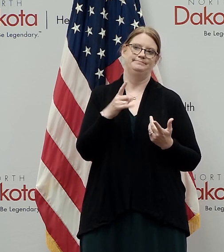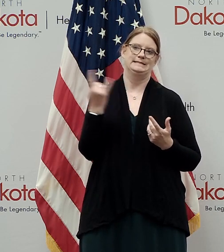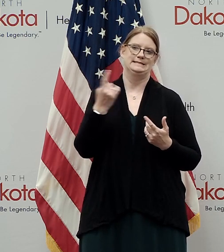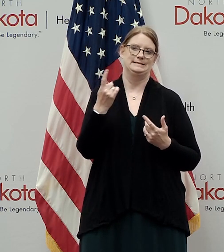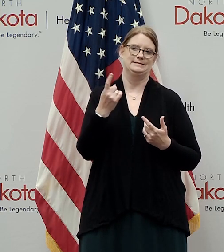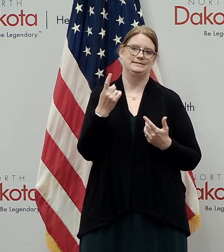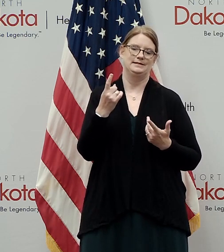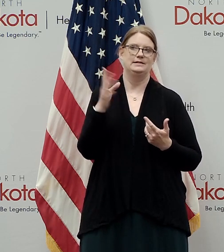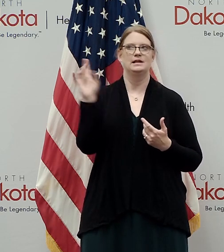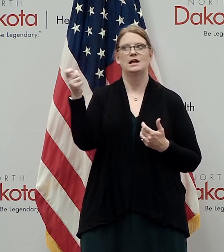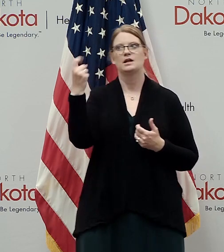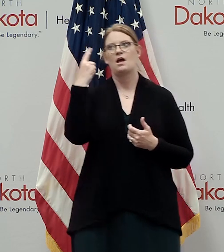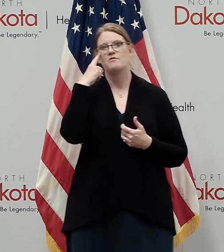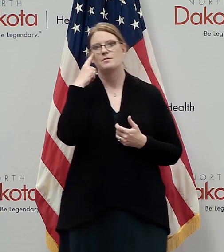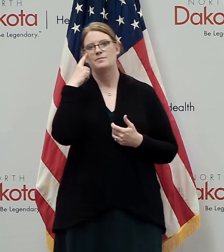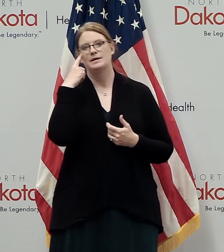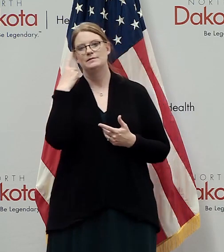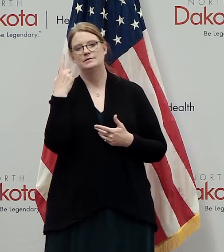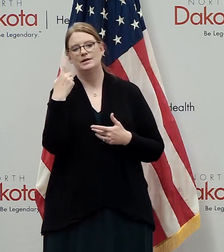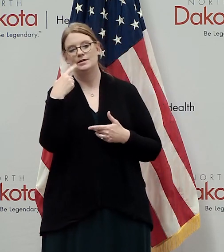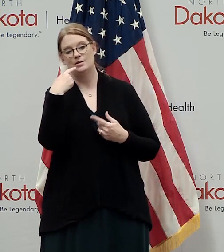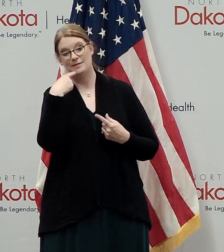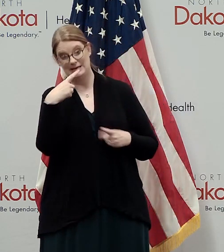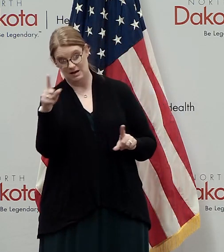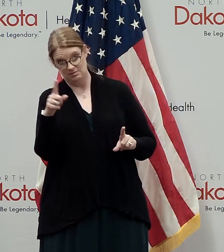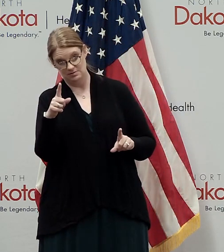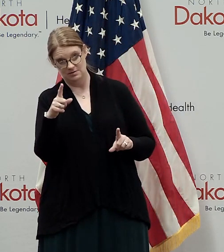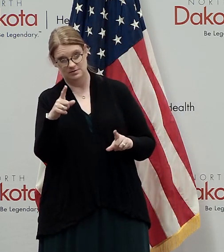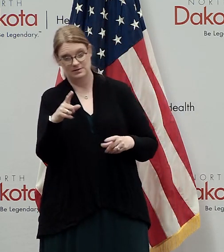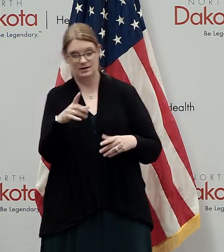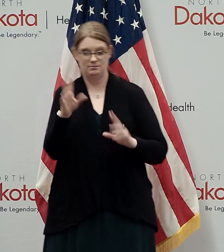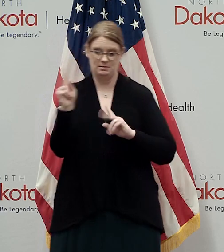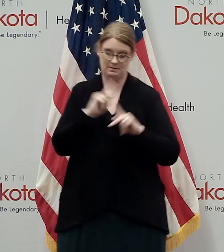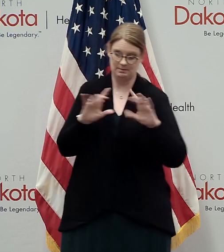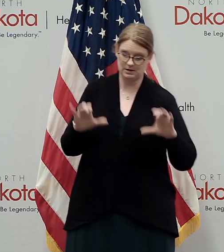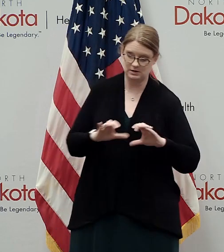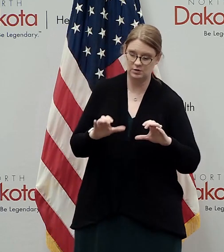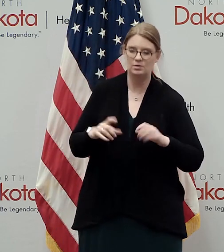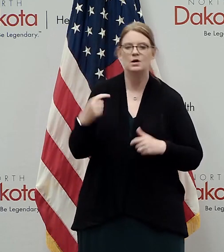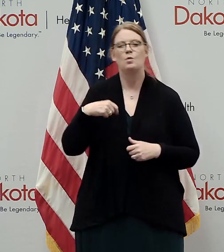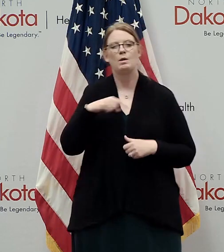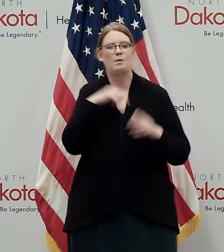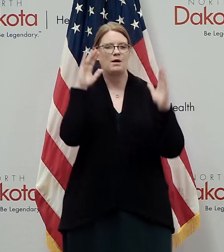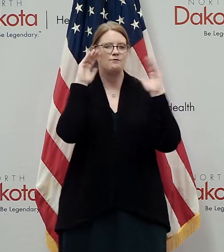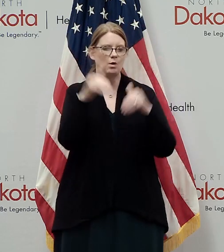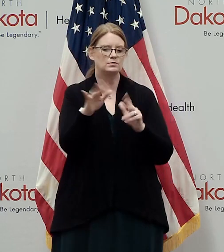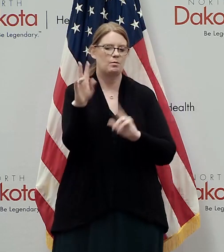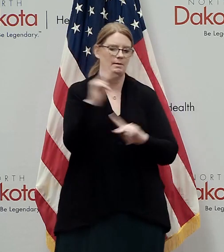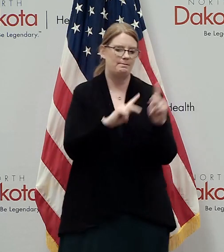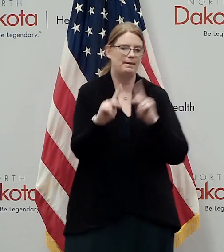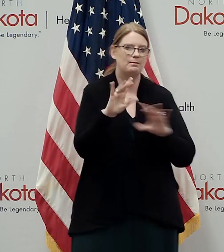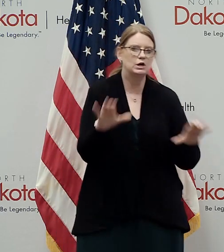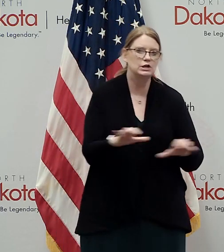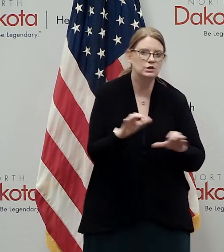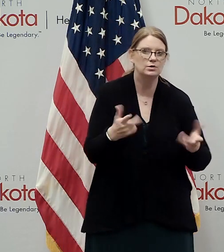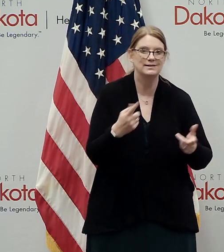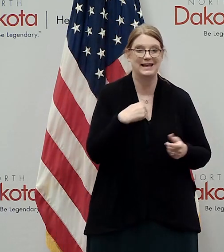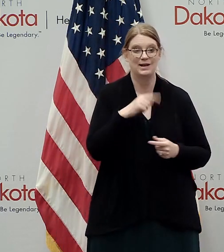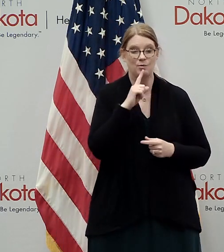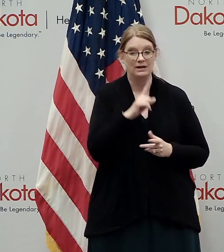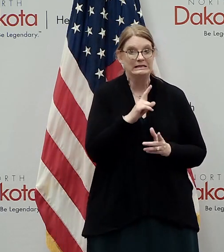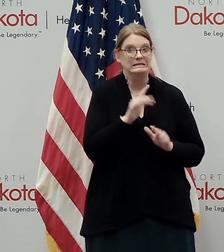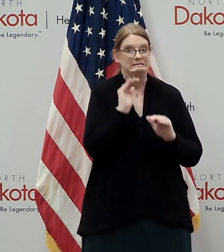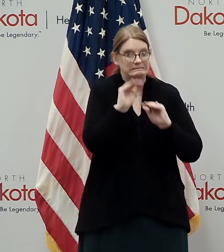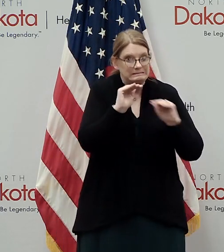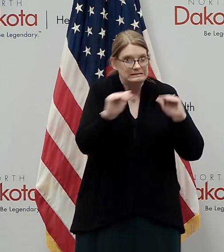It's what government says as opposed to what people do, and we're focusing on what people can do. So again, we're going to continue to try to raise awareness about the